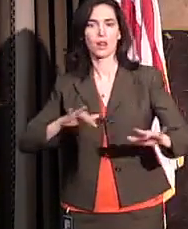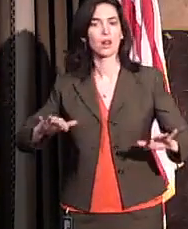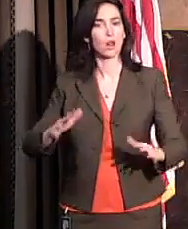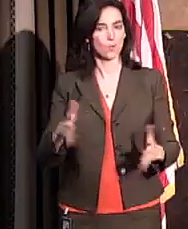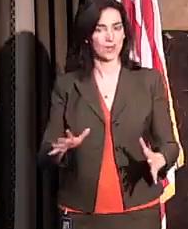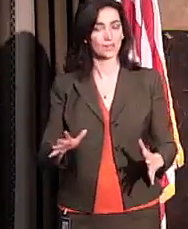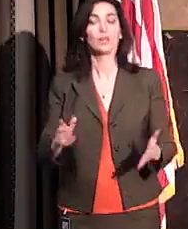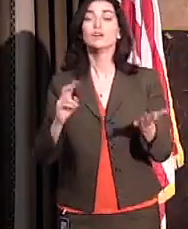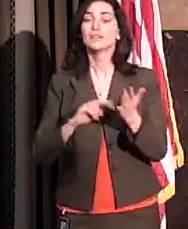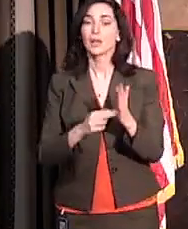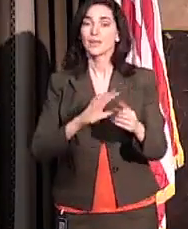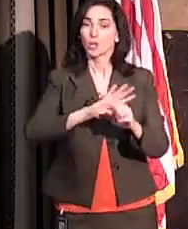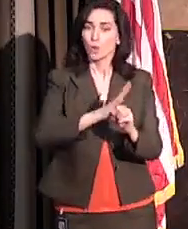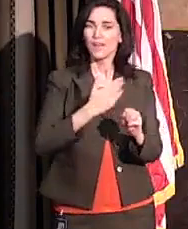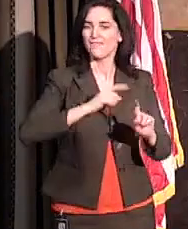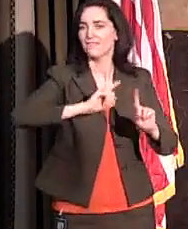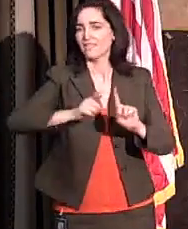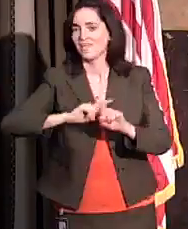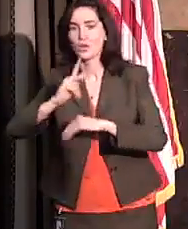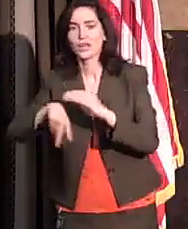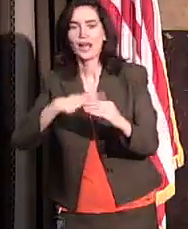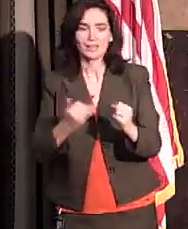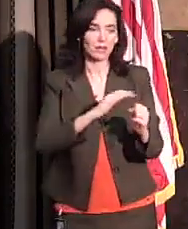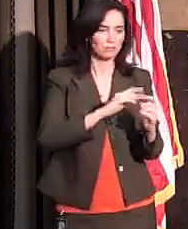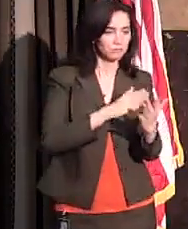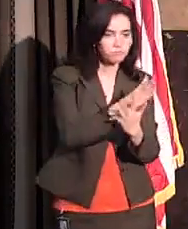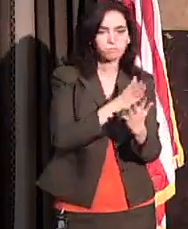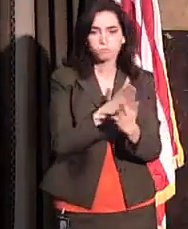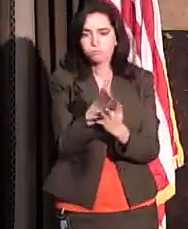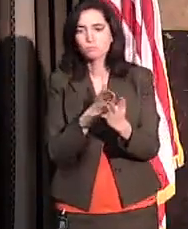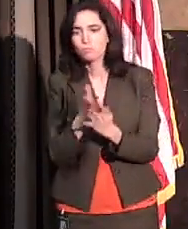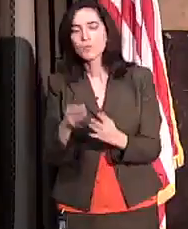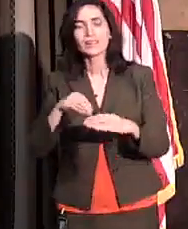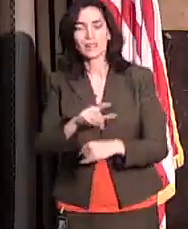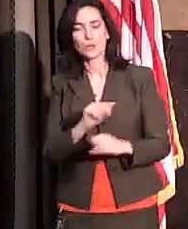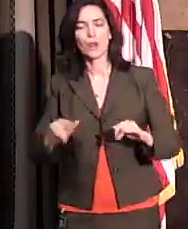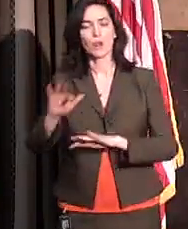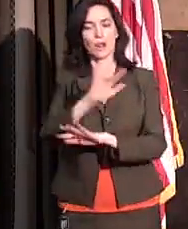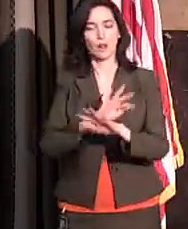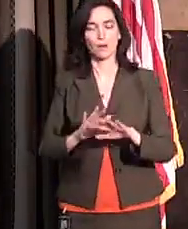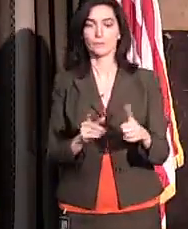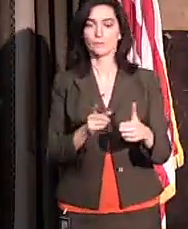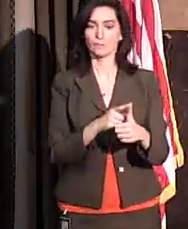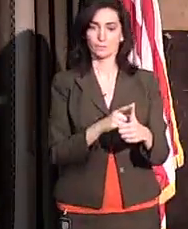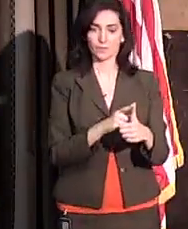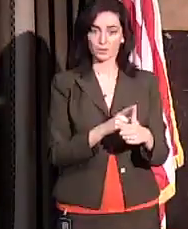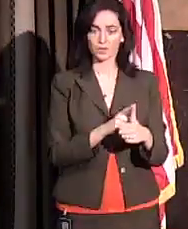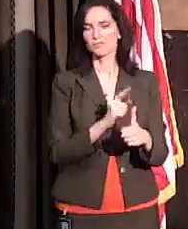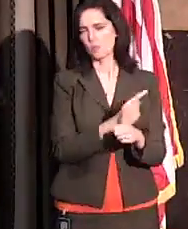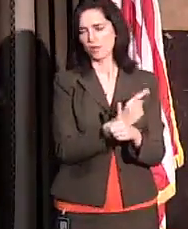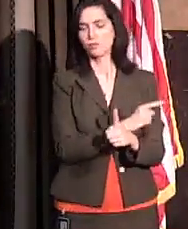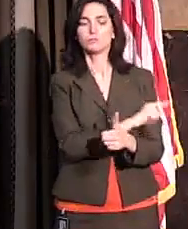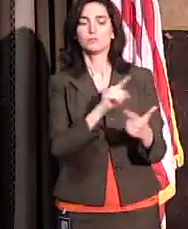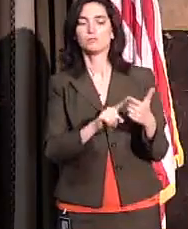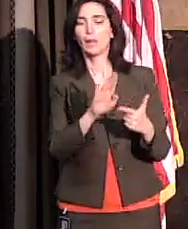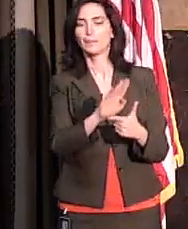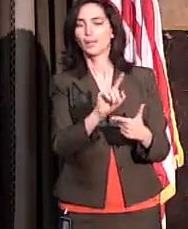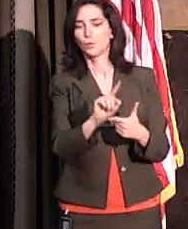variants of concern circulating in Louisiana. B117, which is the UK